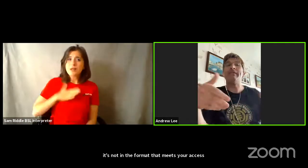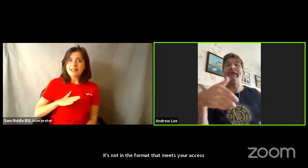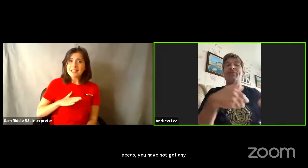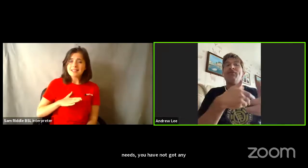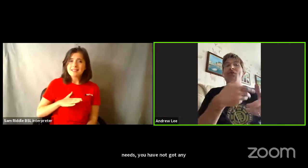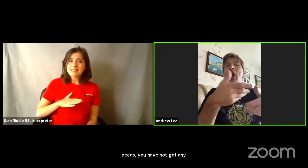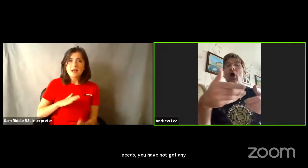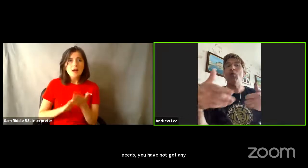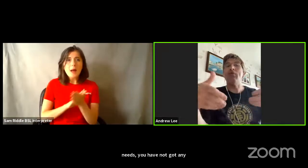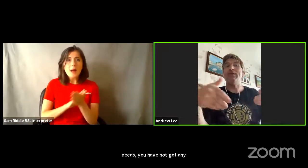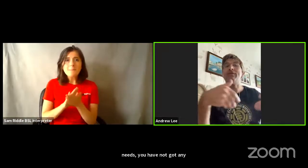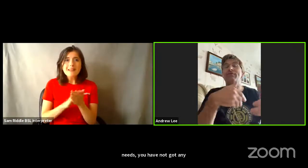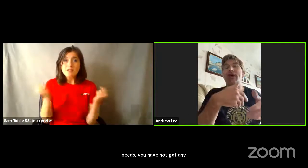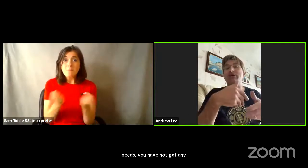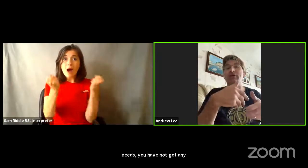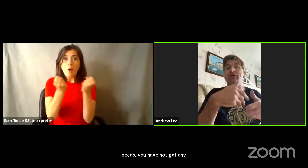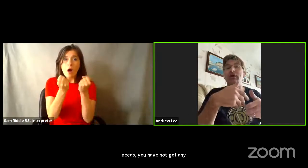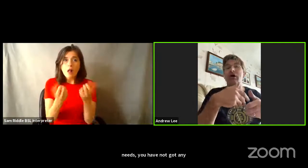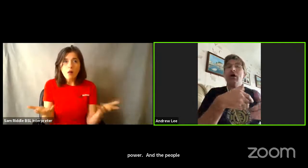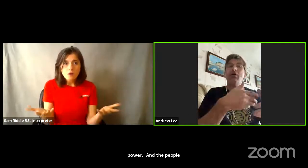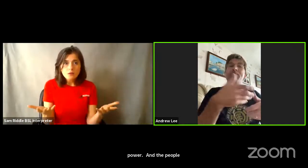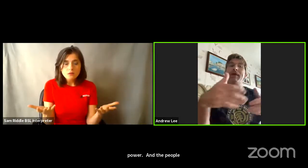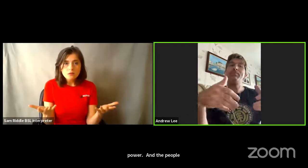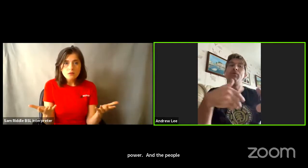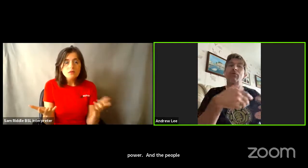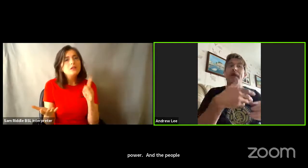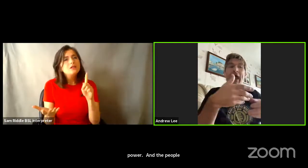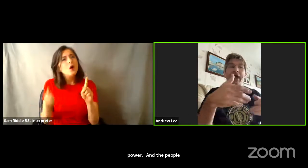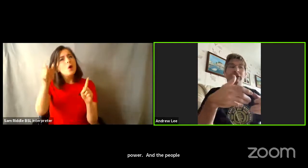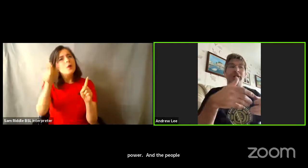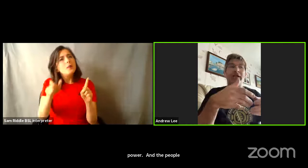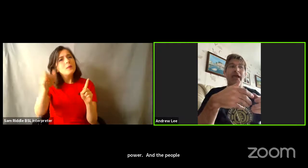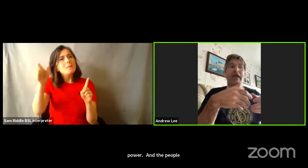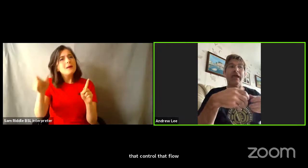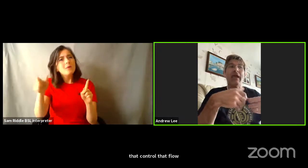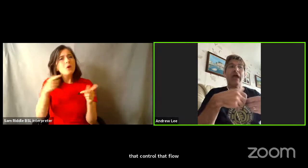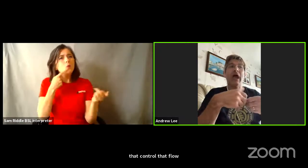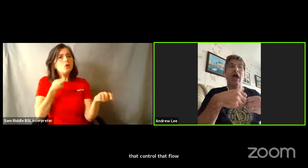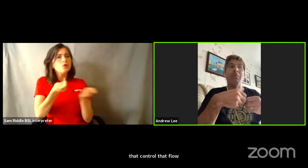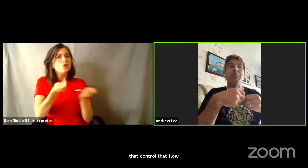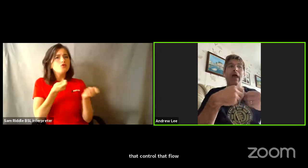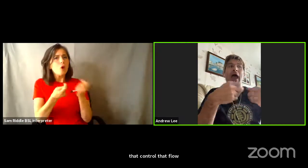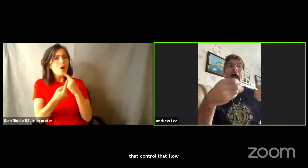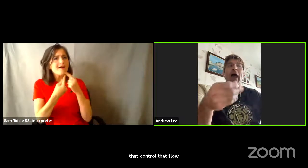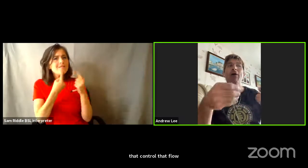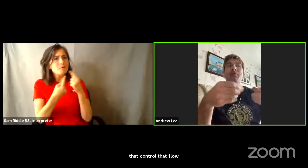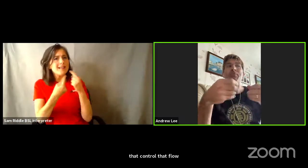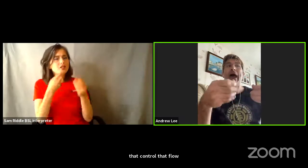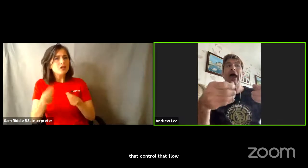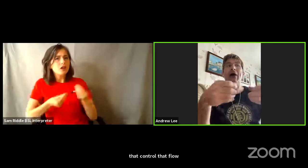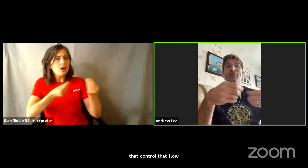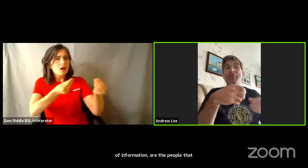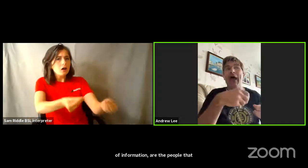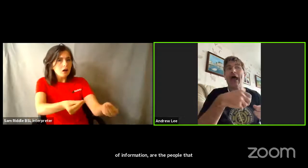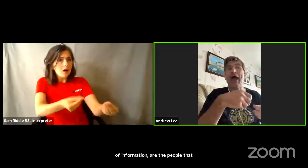control that flow of information are the people that actually have